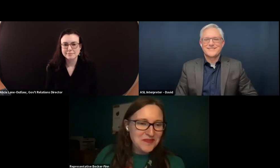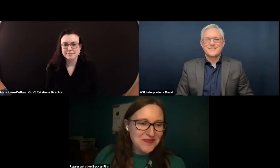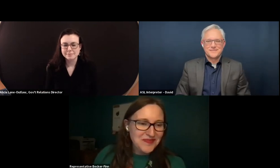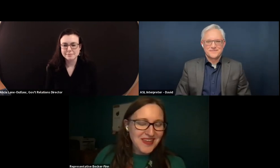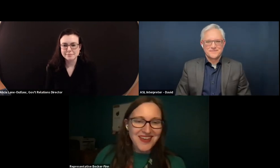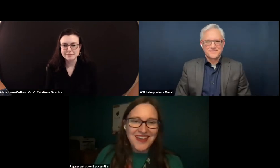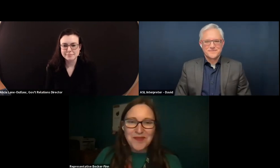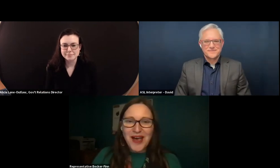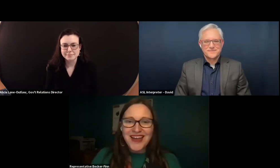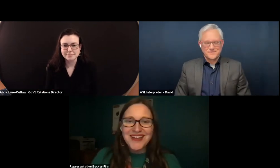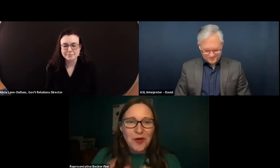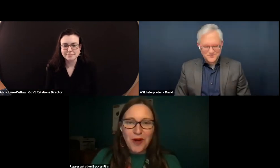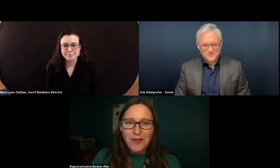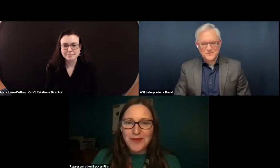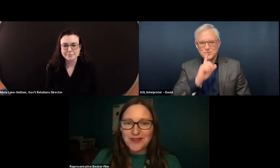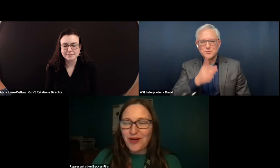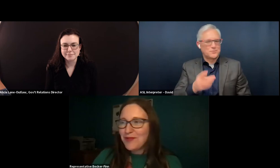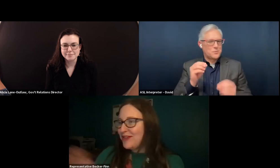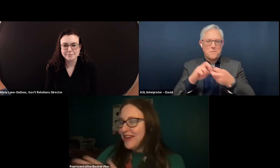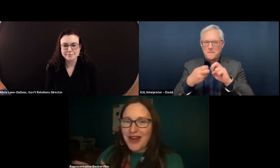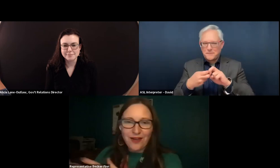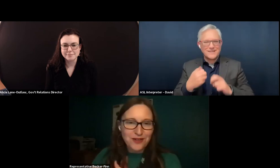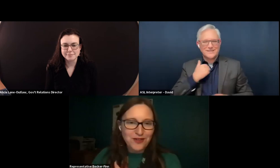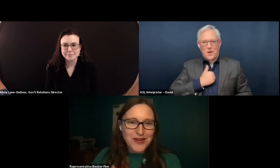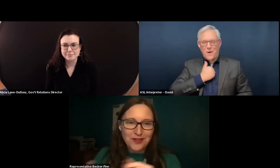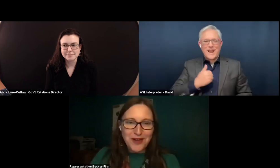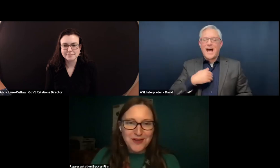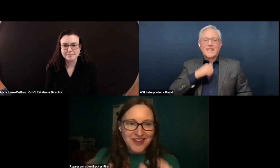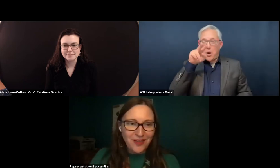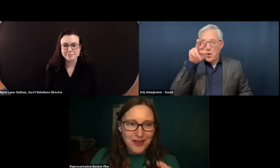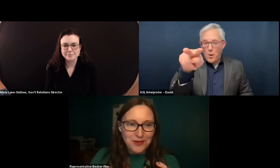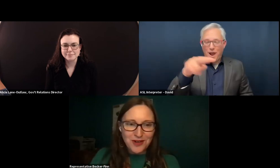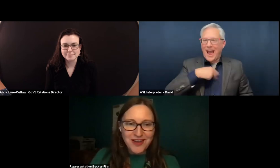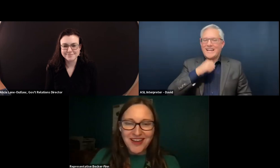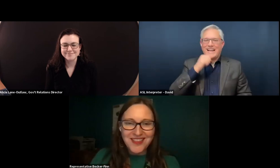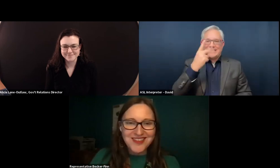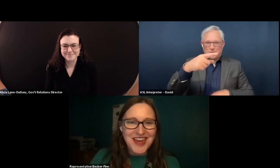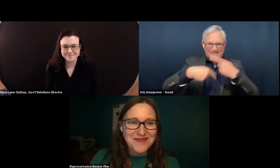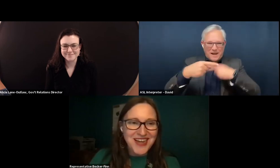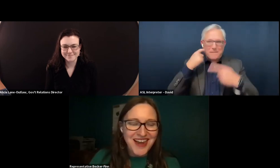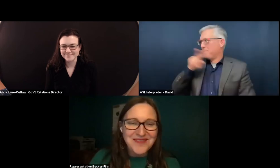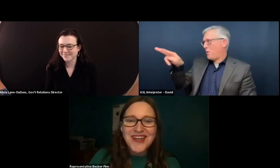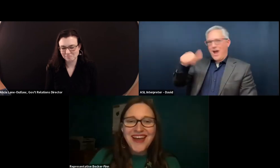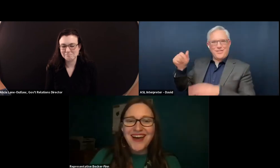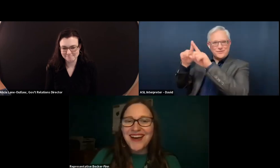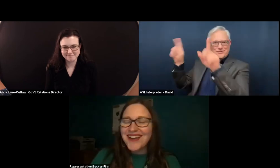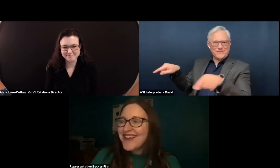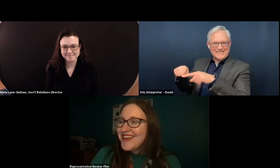great. Yep, no problem. And sorry, I was looking at my other screen, so I couldn't tell that you were talking at the same